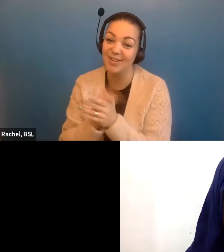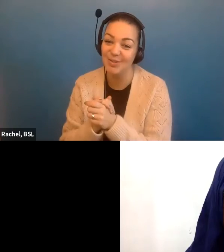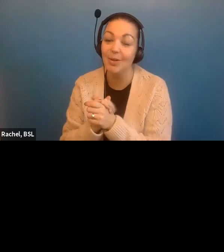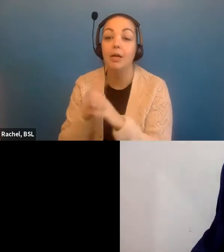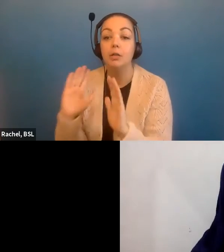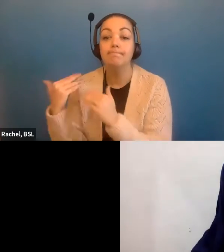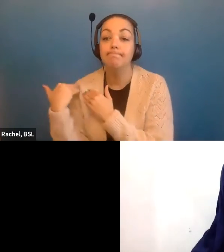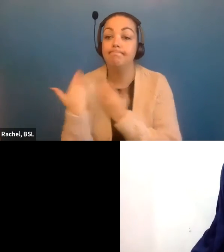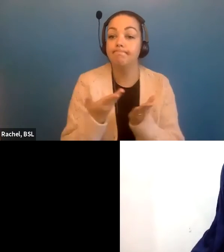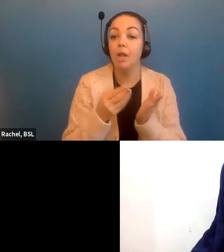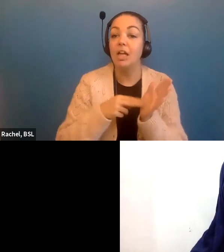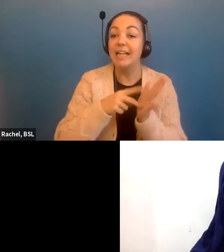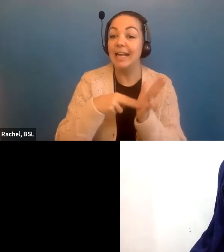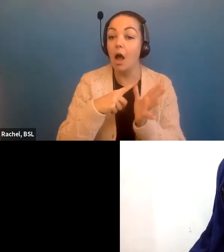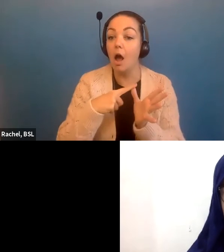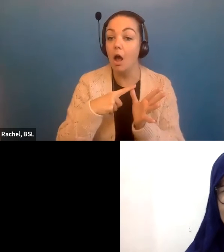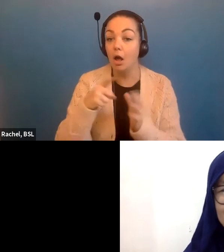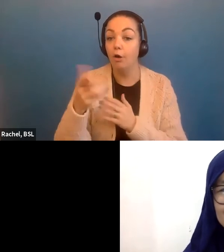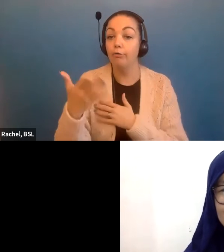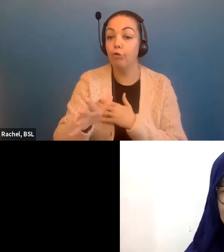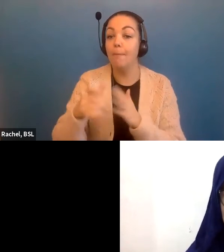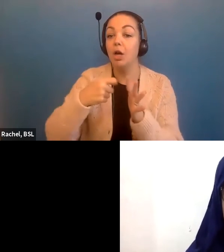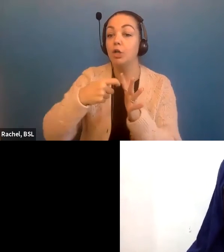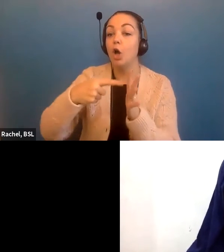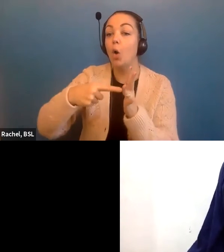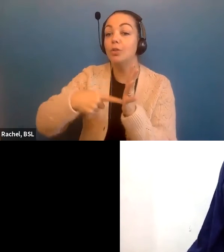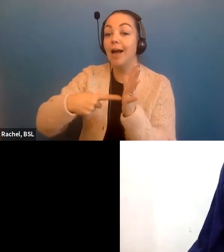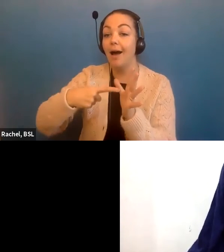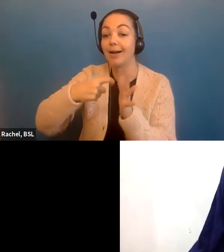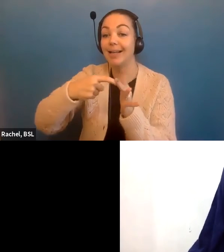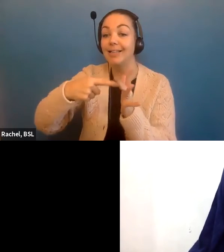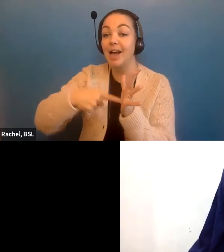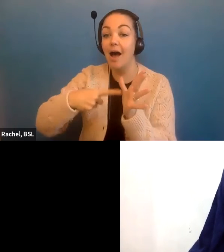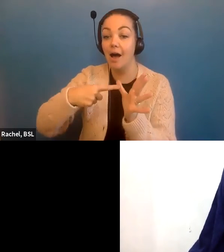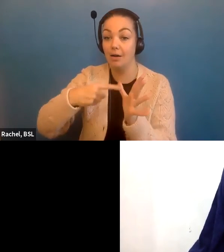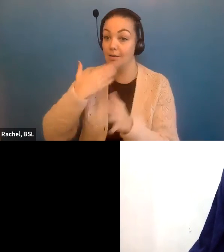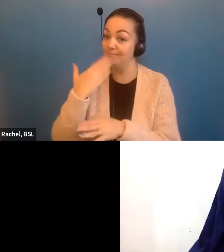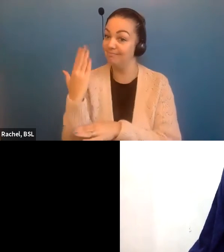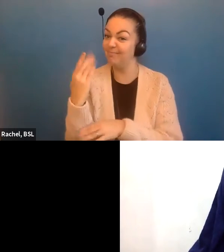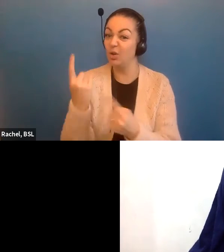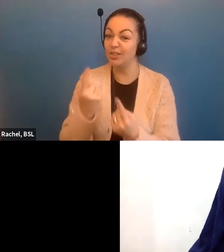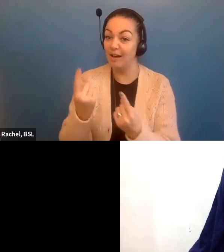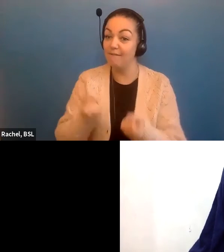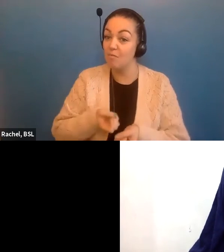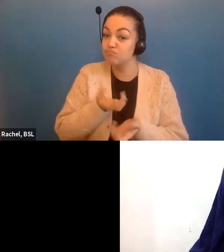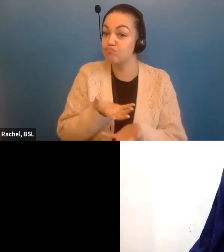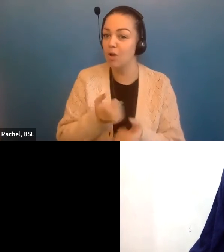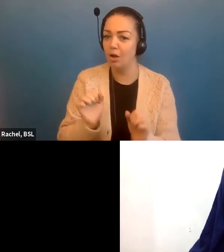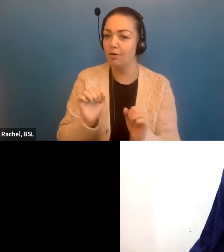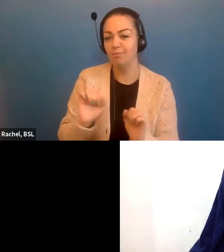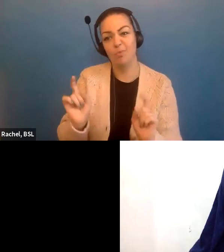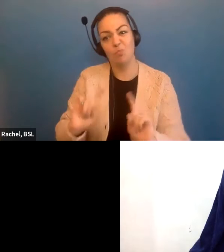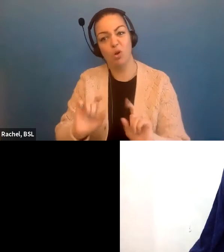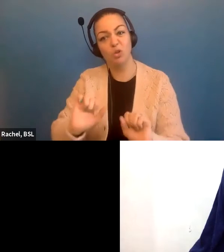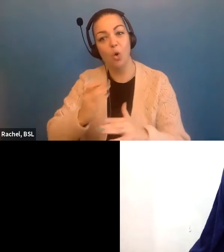to our colleague Nina from Kota Kita. I'll leave you, Nina, to introduce yourself a little bit more and tell us all a little bit around some of the work